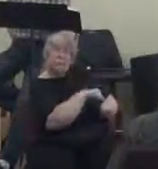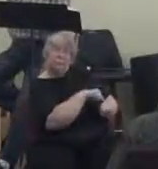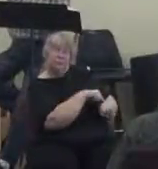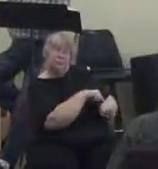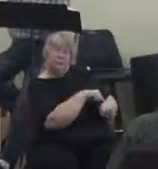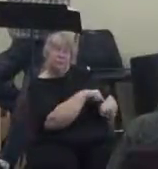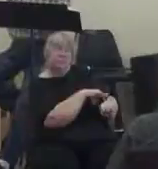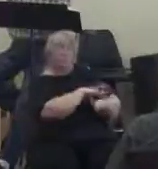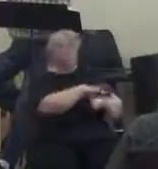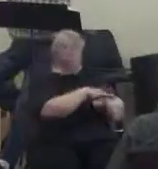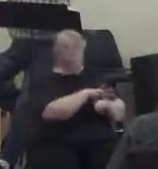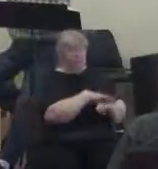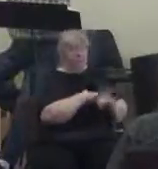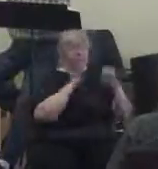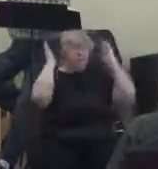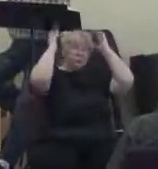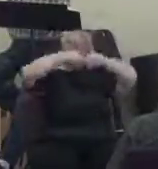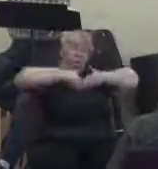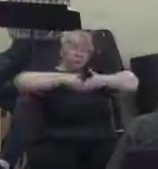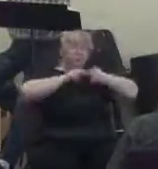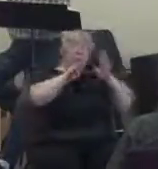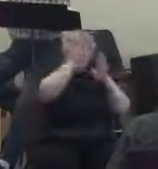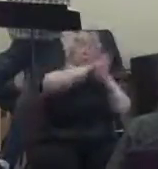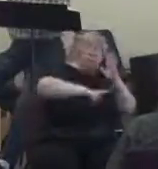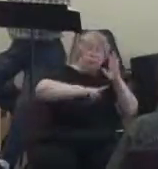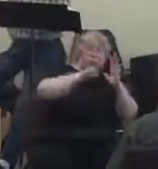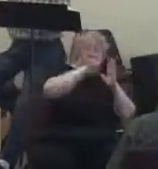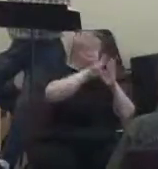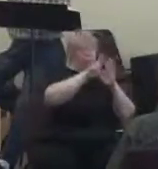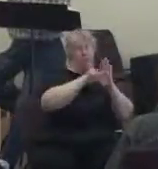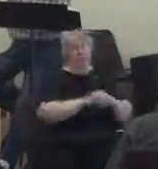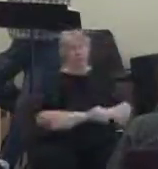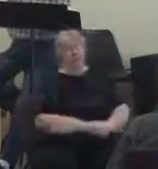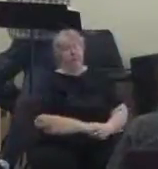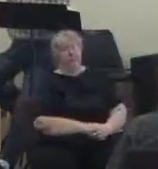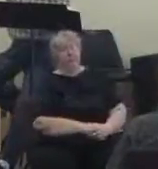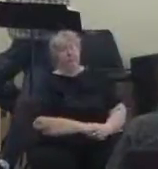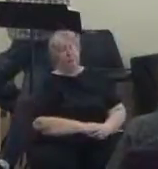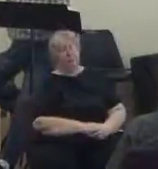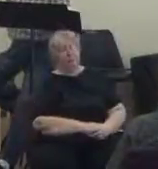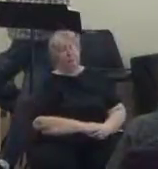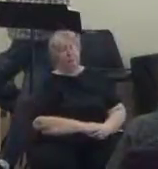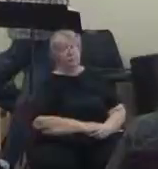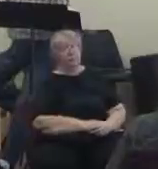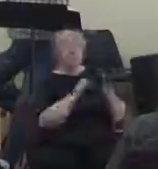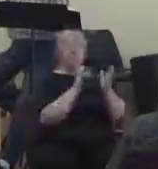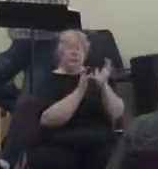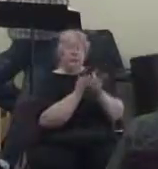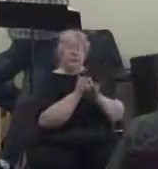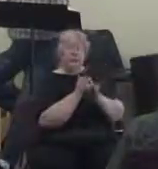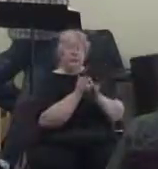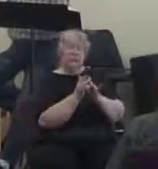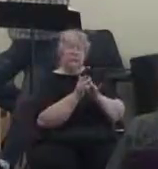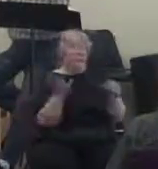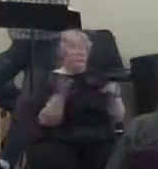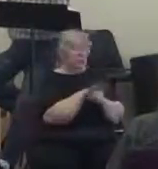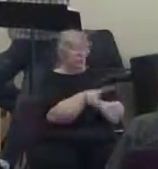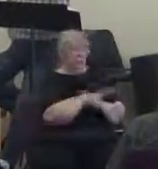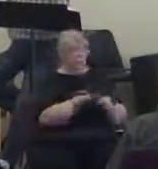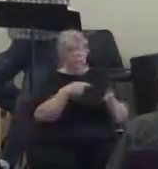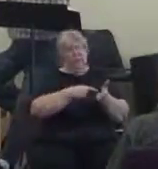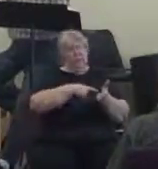The earth was dark for 3 hours. And Jesus completely pays for our salvation